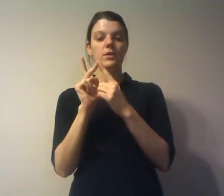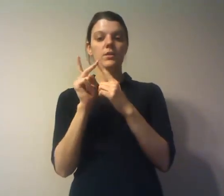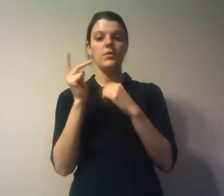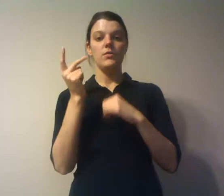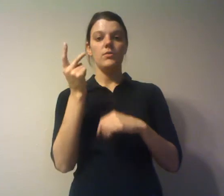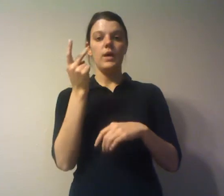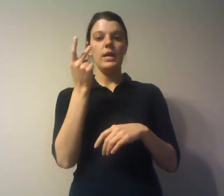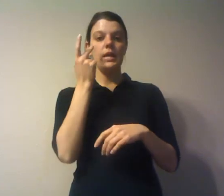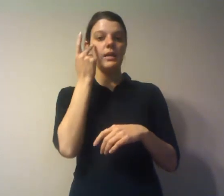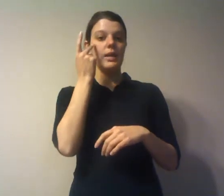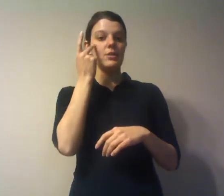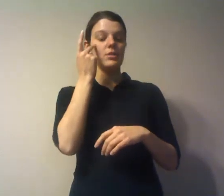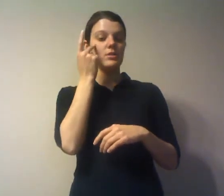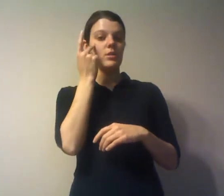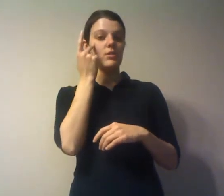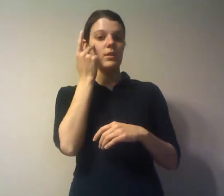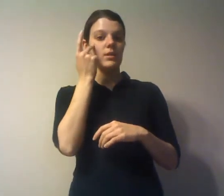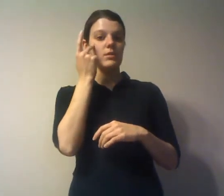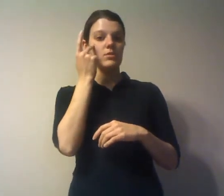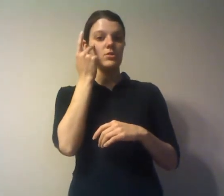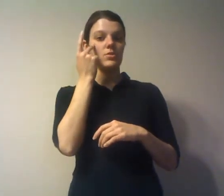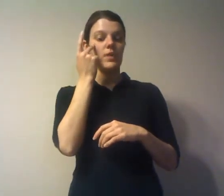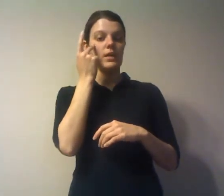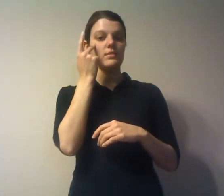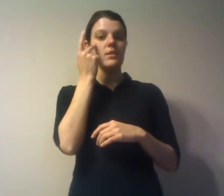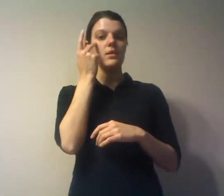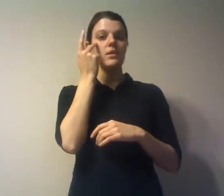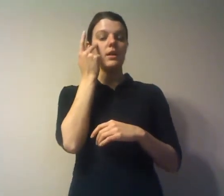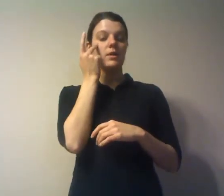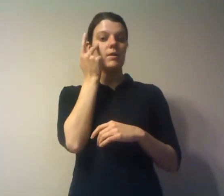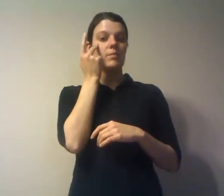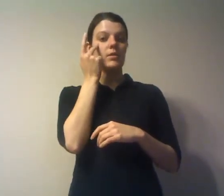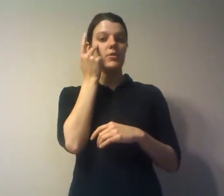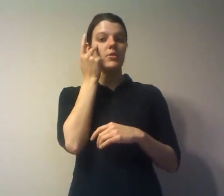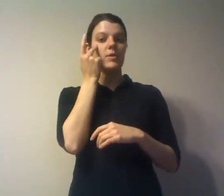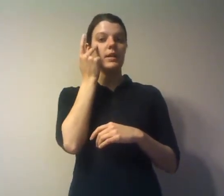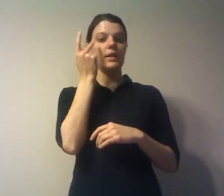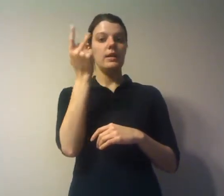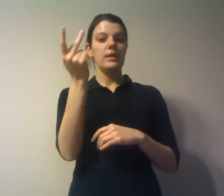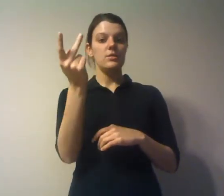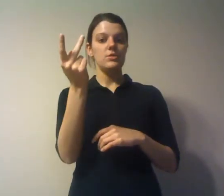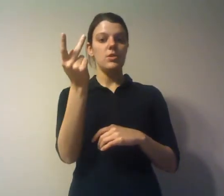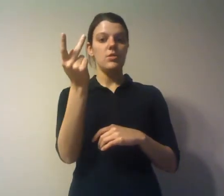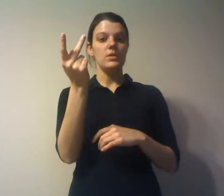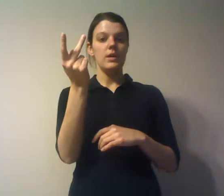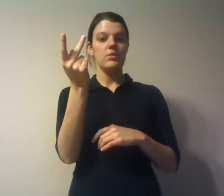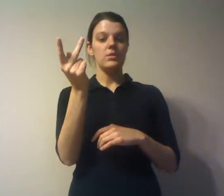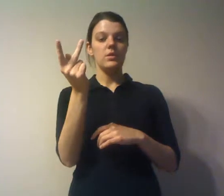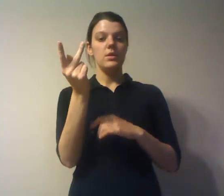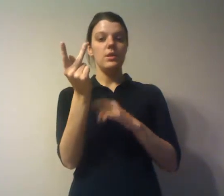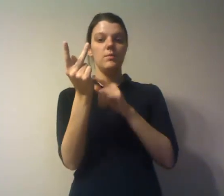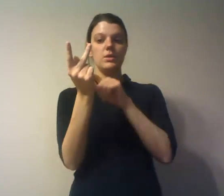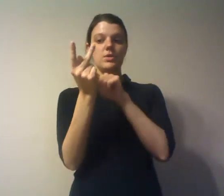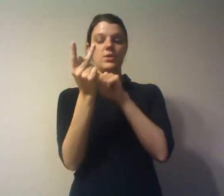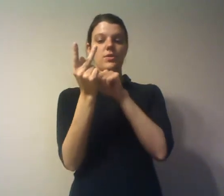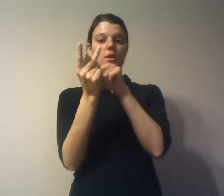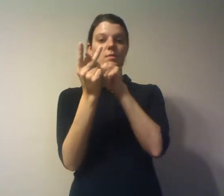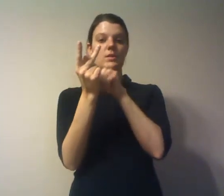of your right hand actually is the only thing that touches your face, kind of right below your right eye, and it just goes out. And make sure your thumb is